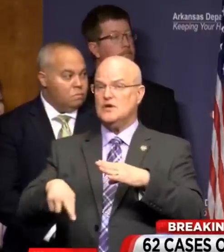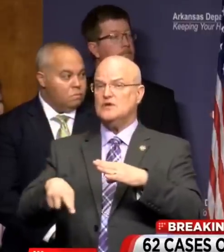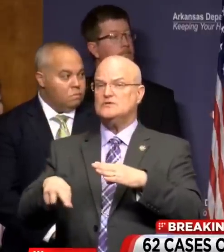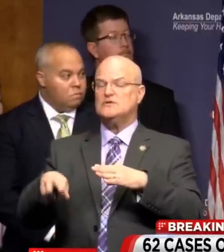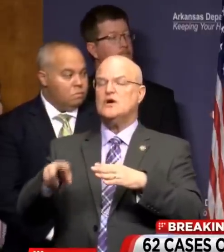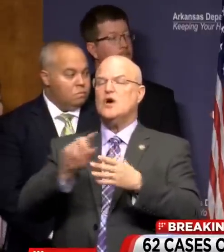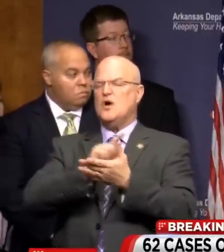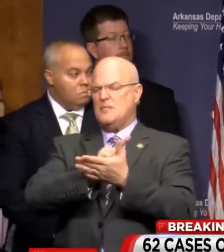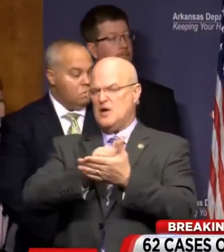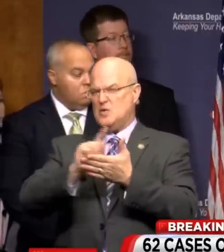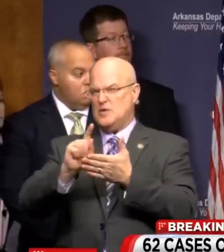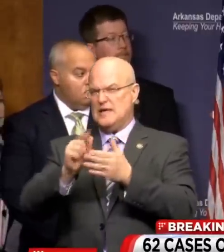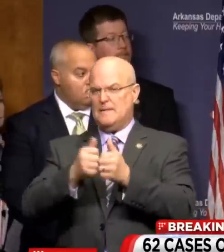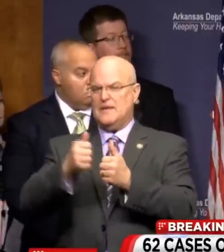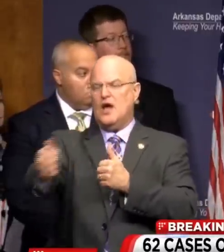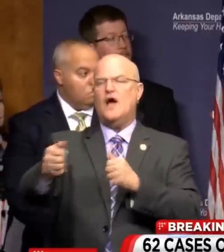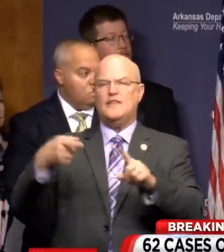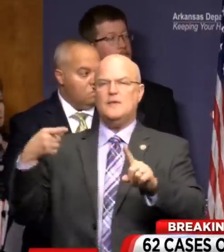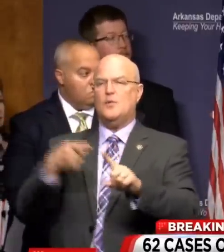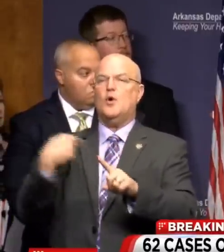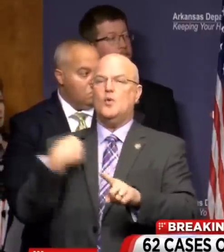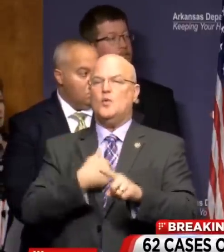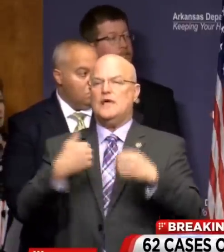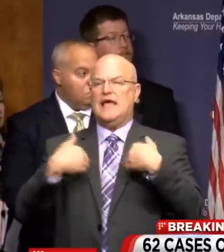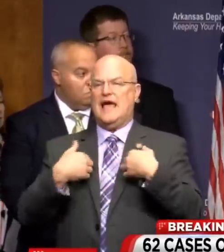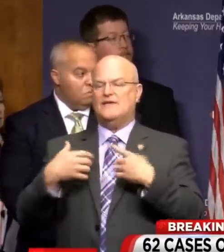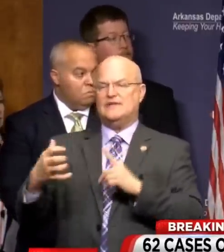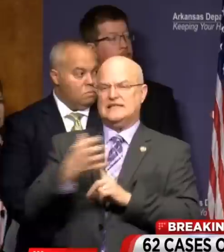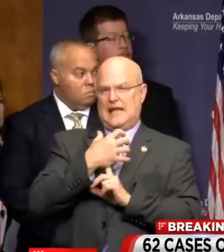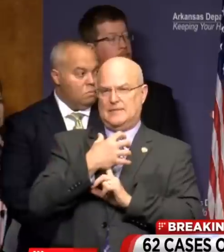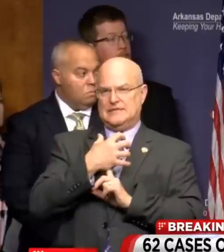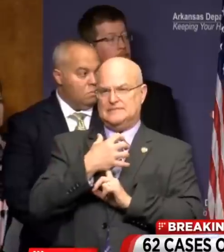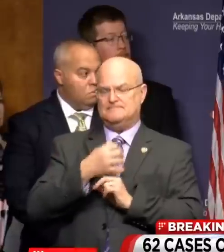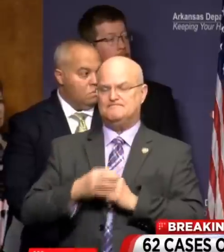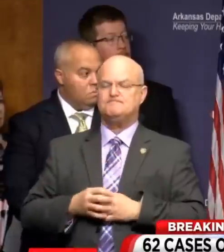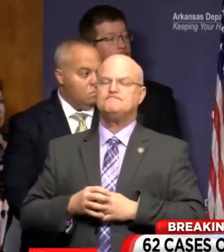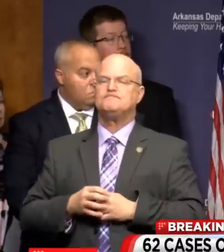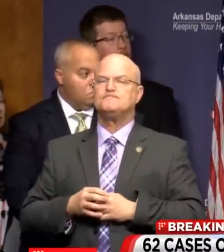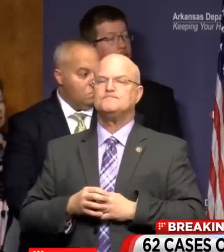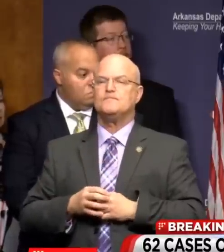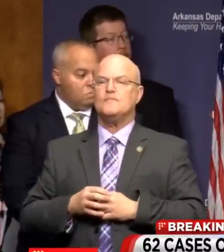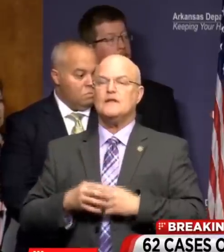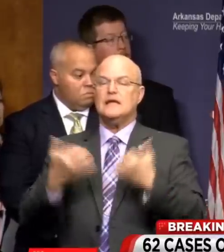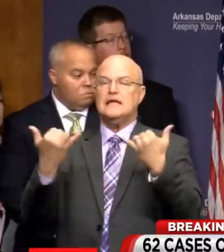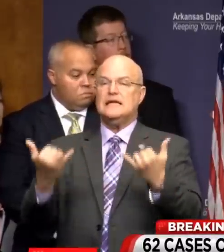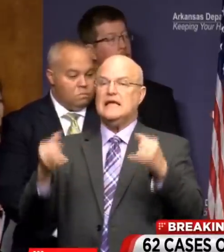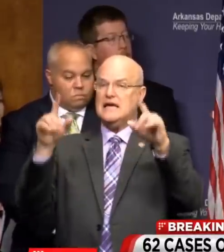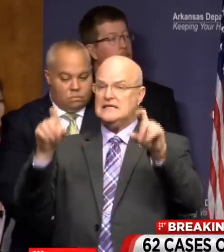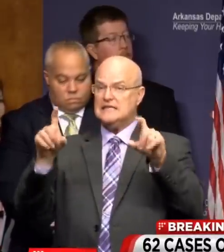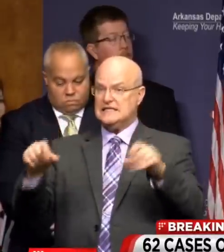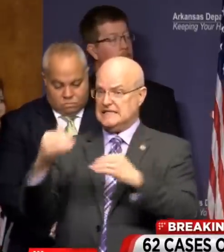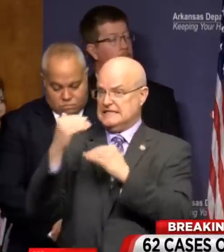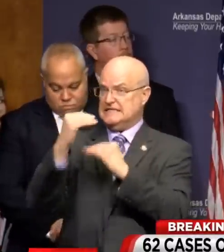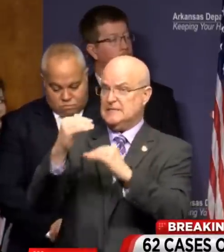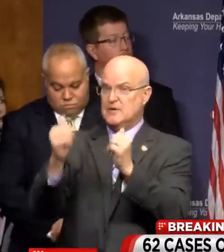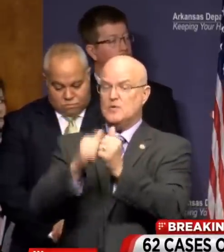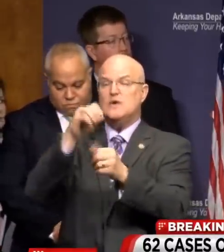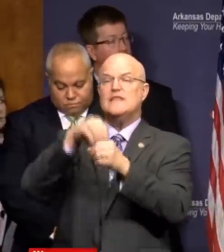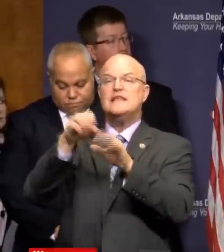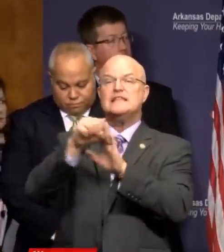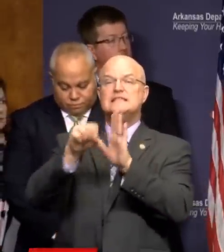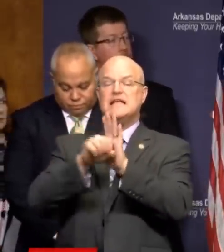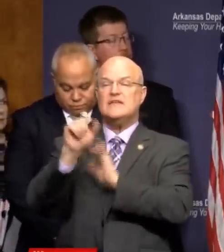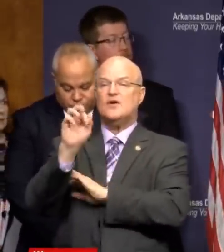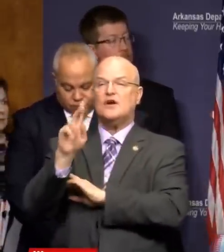about a week beyond the point in which we have containment. Now, testing is limited within the state